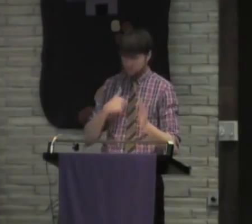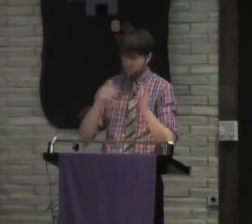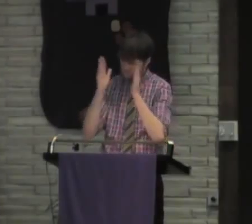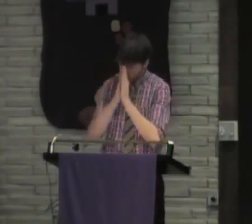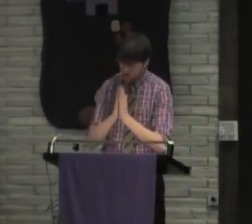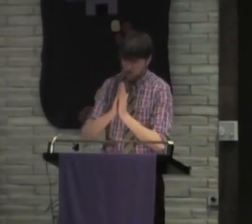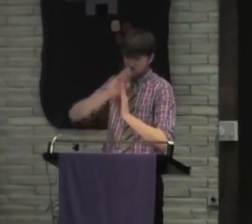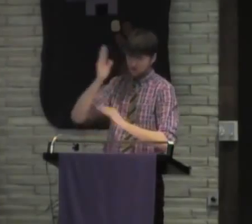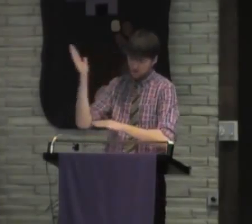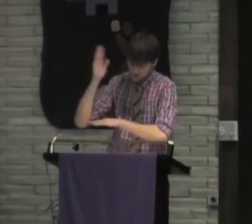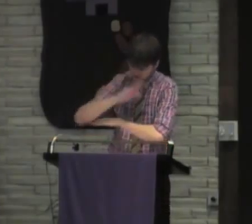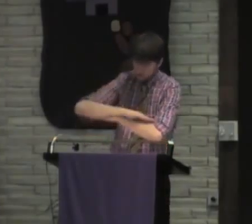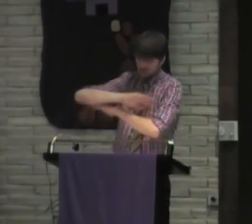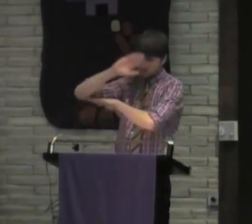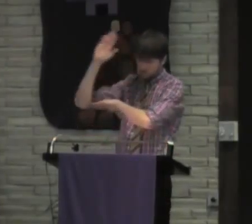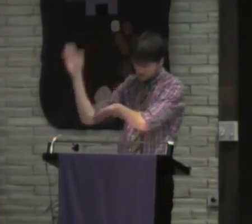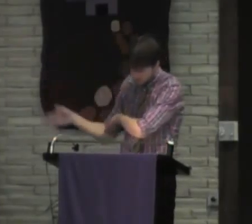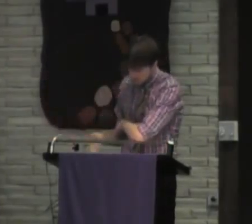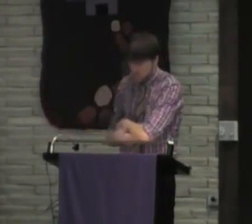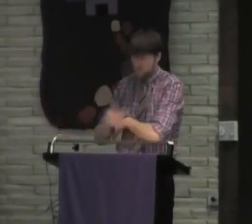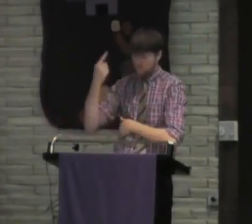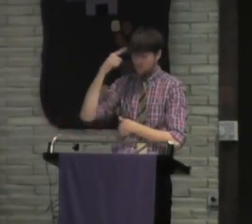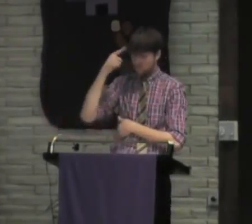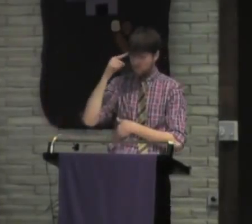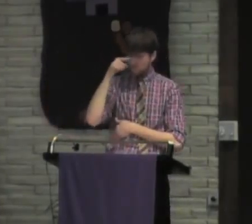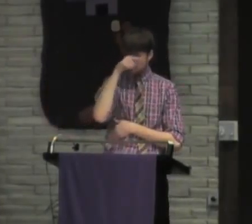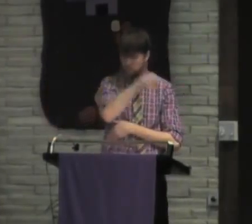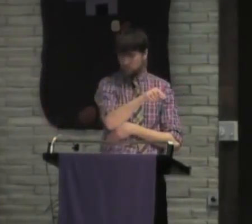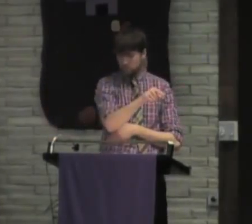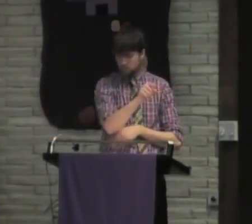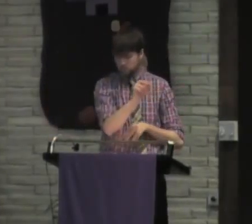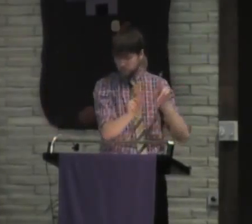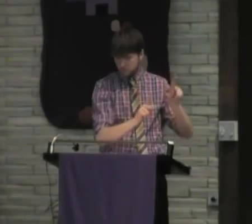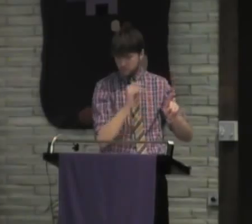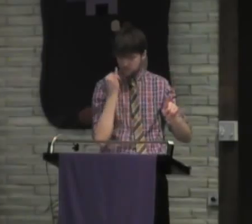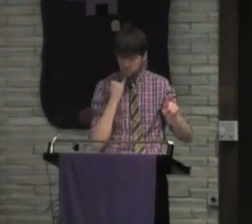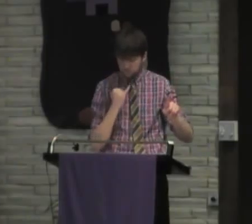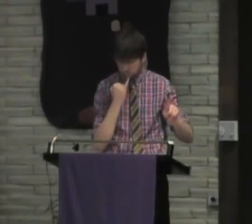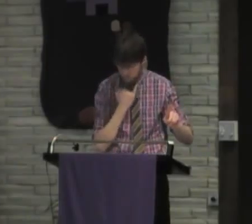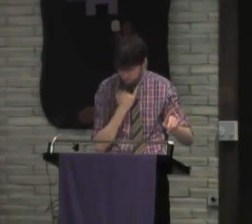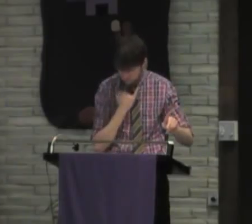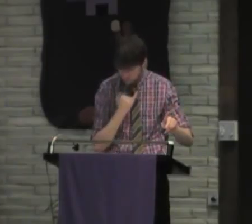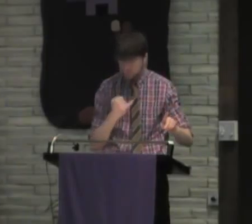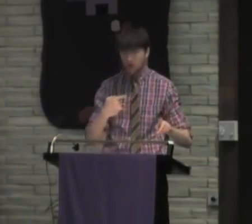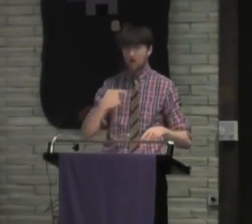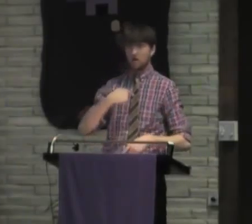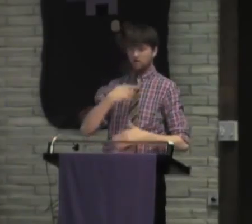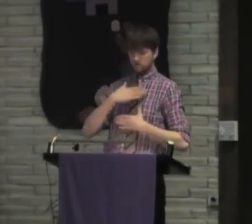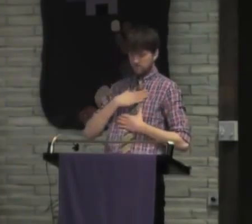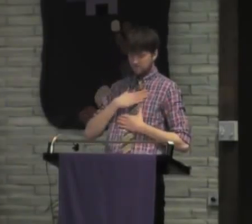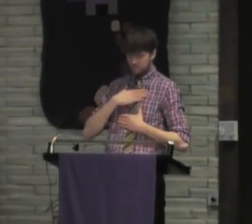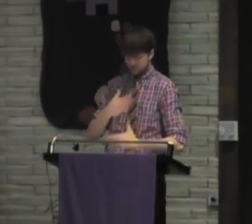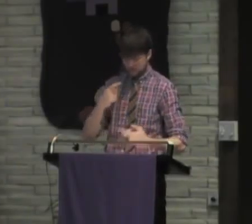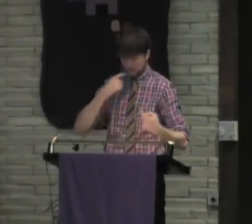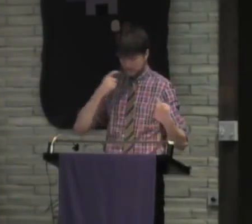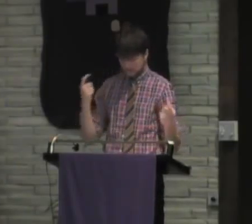is praying before you day and night for your servants, the people of Israel. I